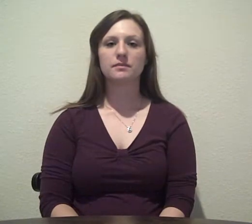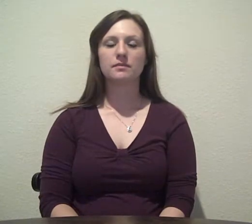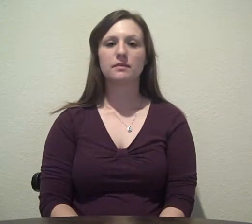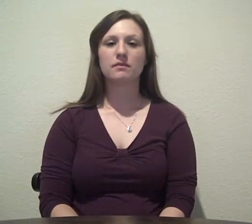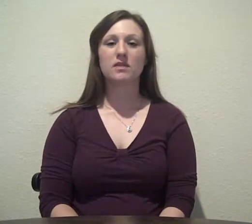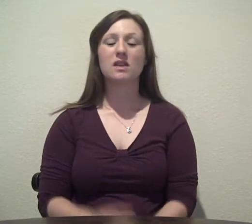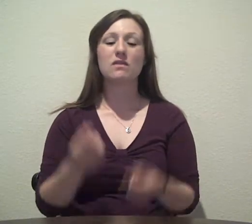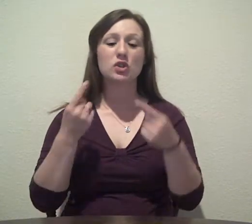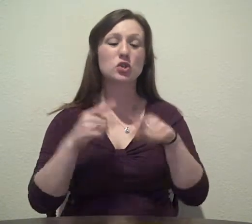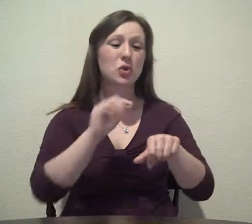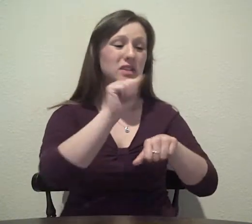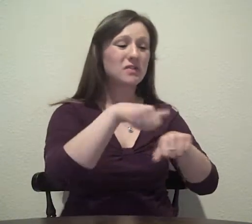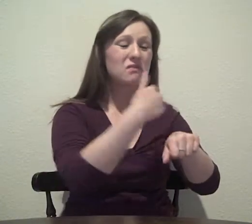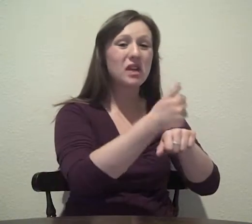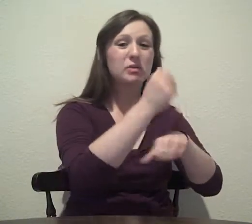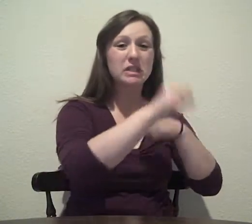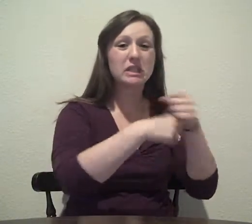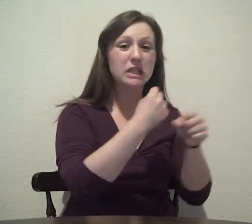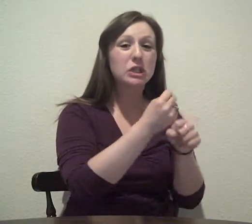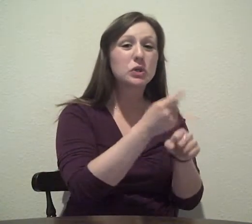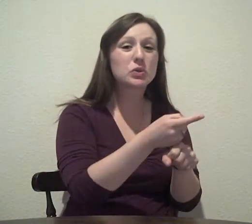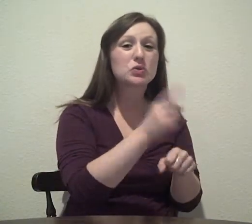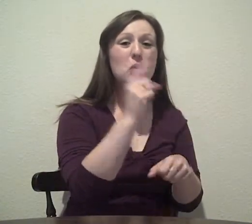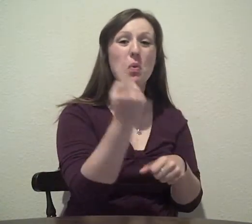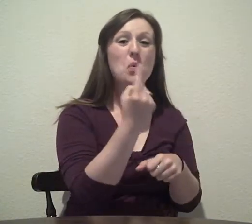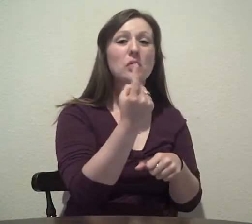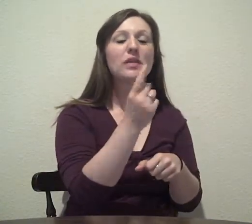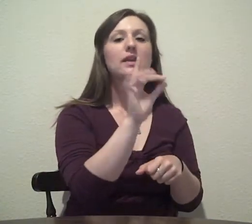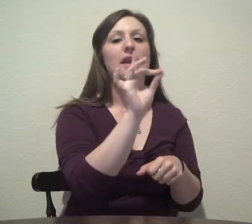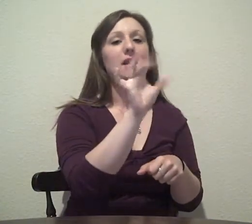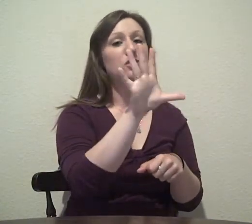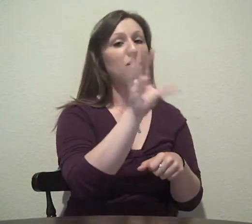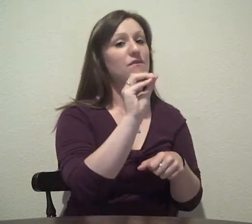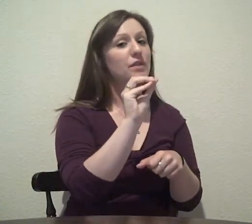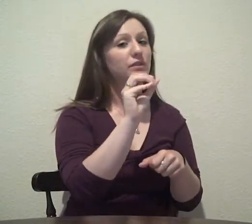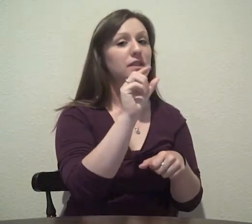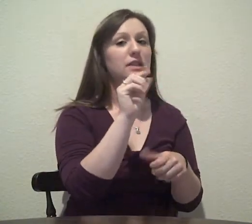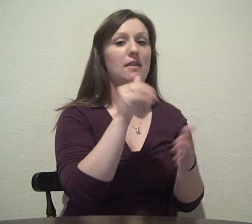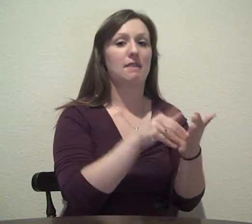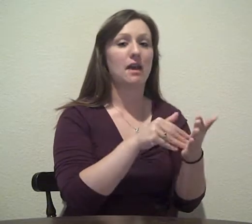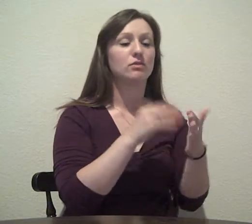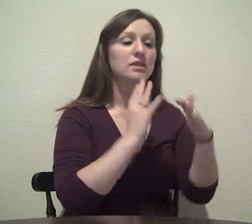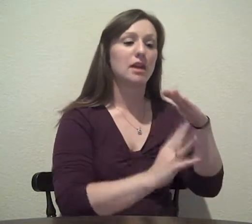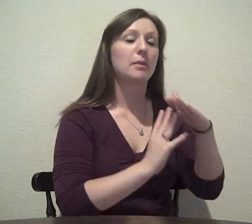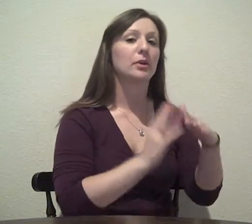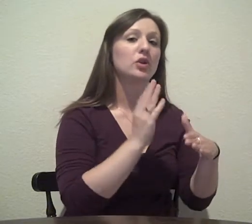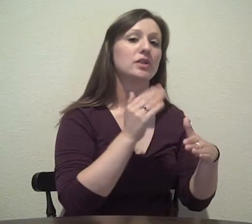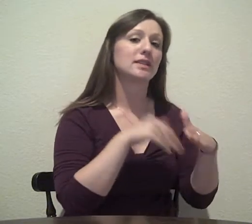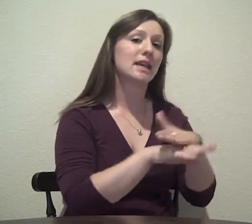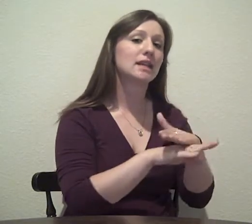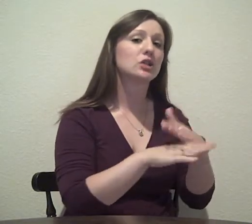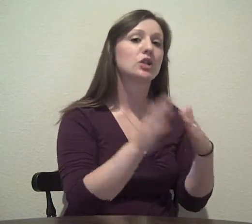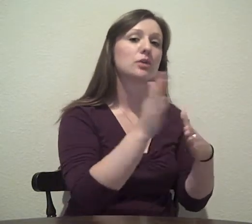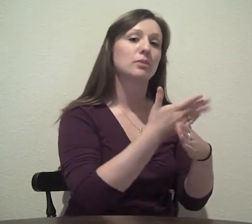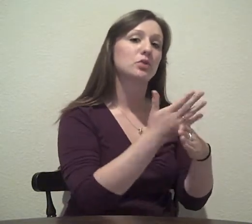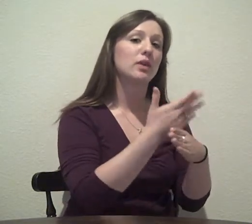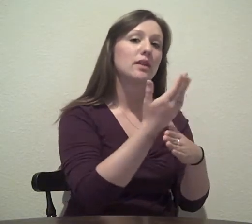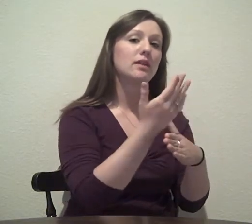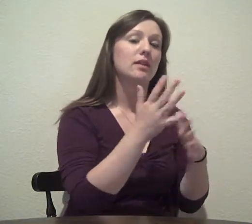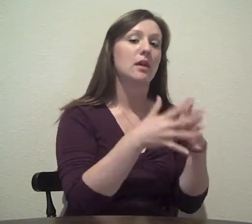Even during its founding years, only 850,000 immigrants entered between the American Revolution and